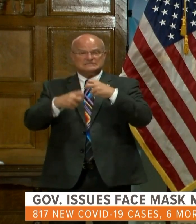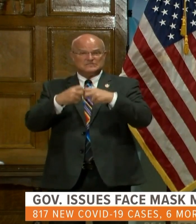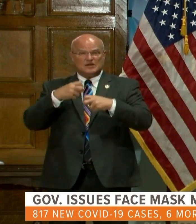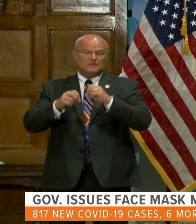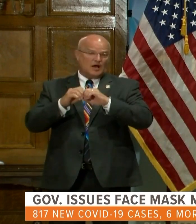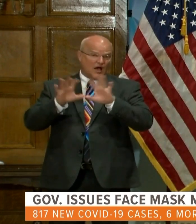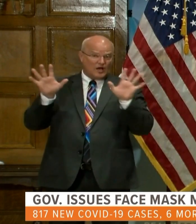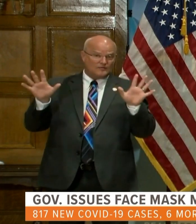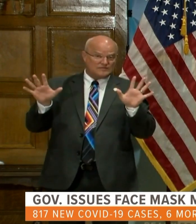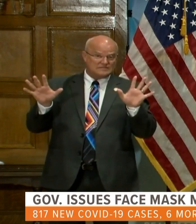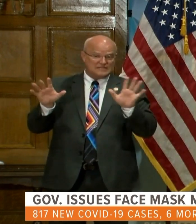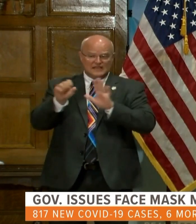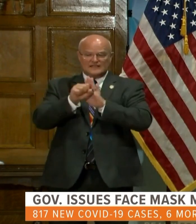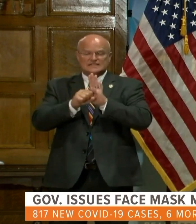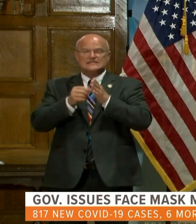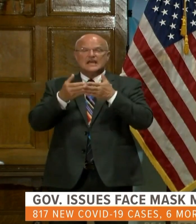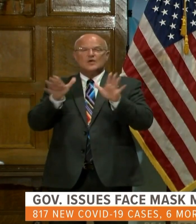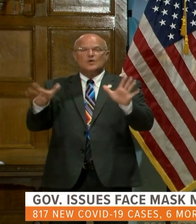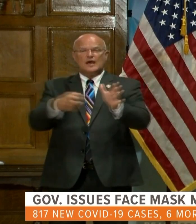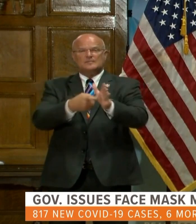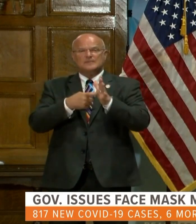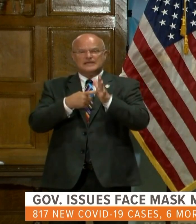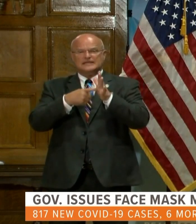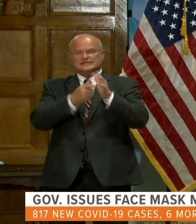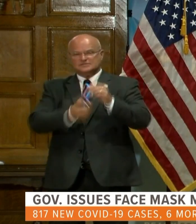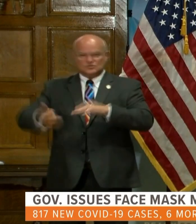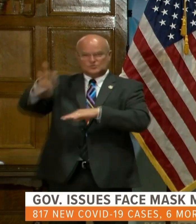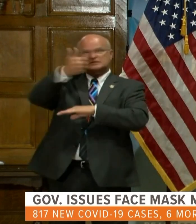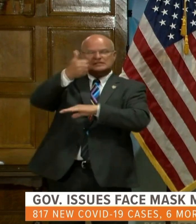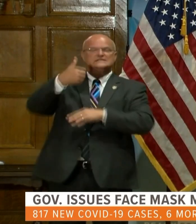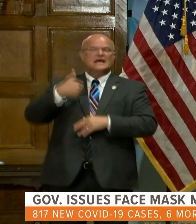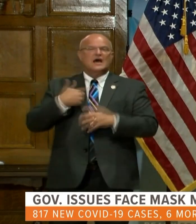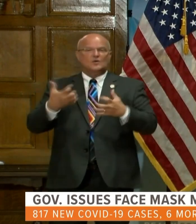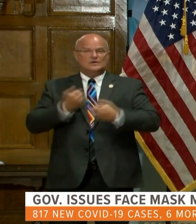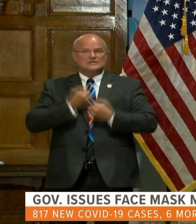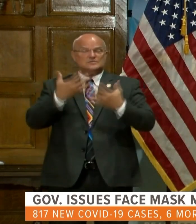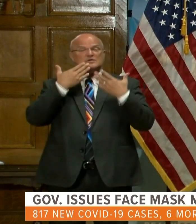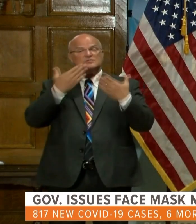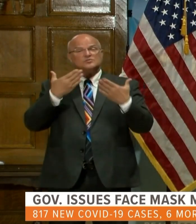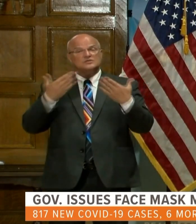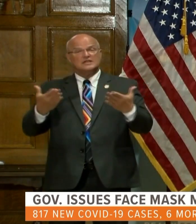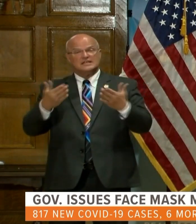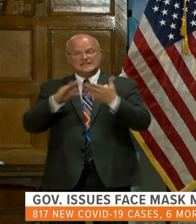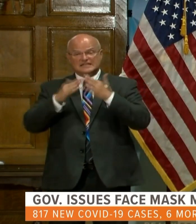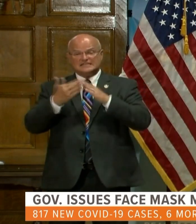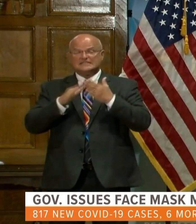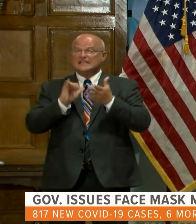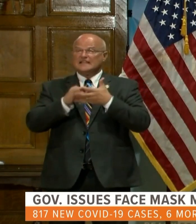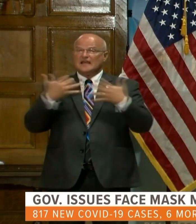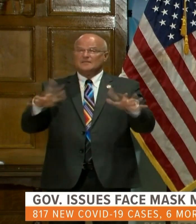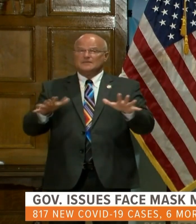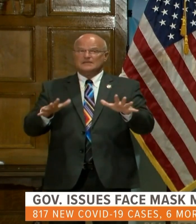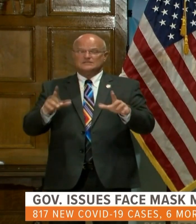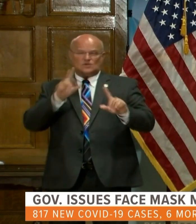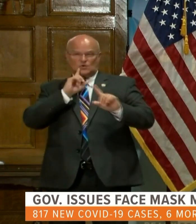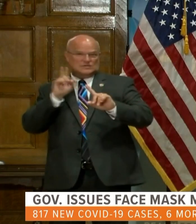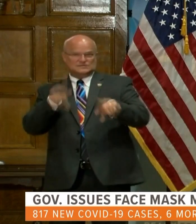there. Obviously, the statewide mandate supersedes. I do want to express my appreciation to the cities that have been so